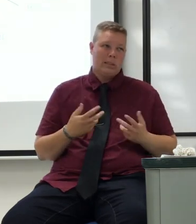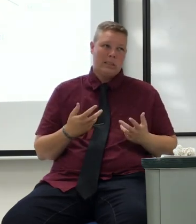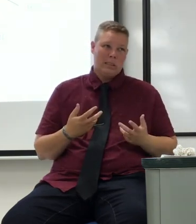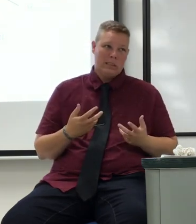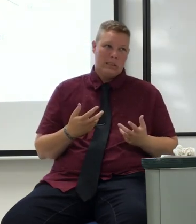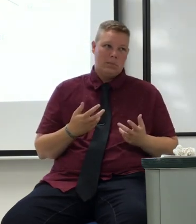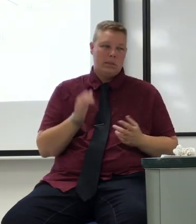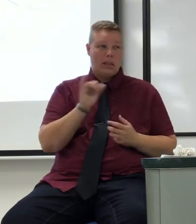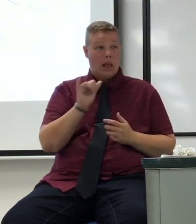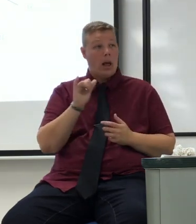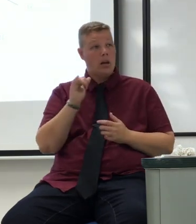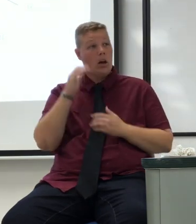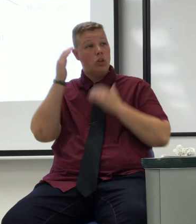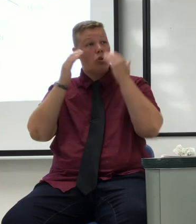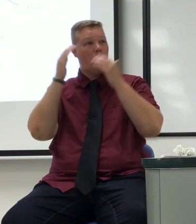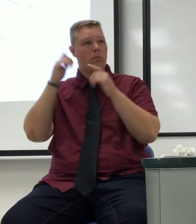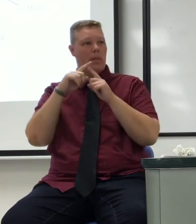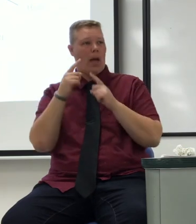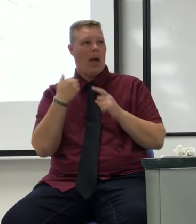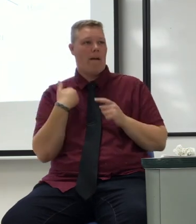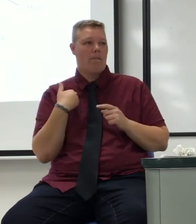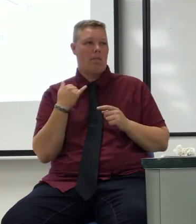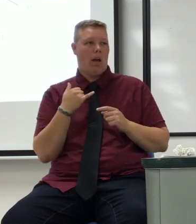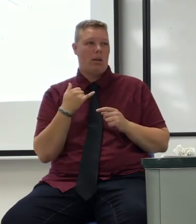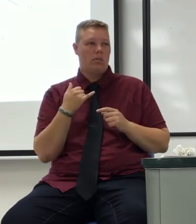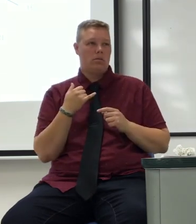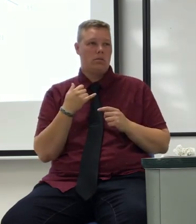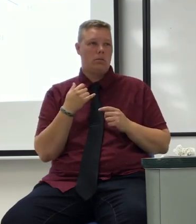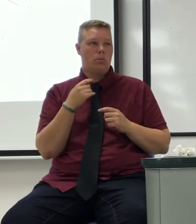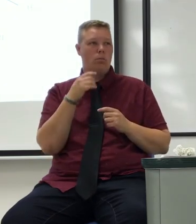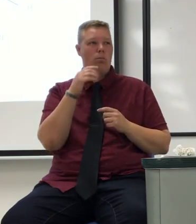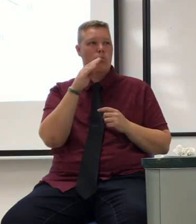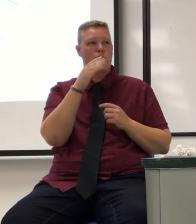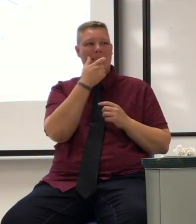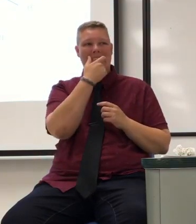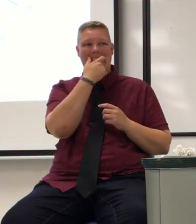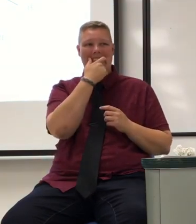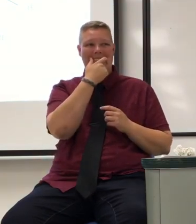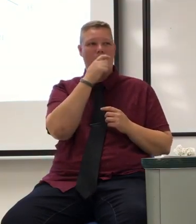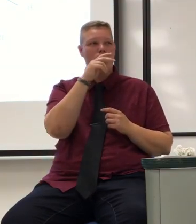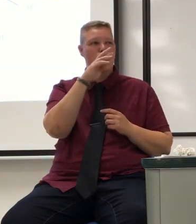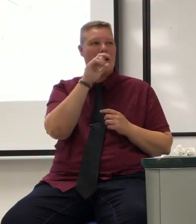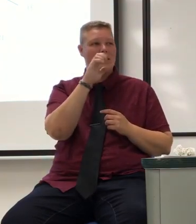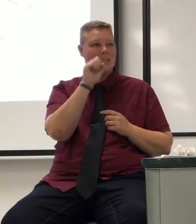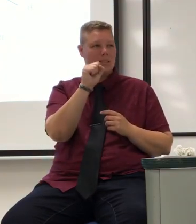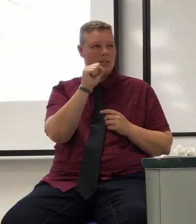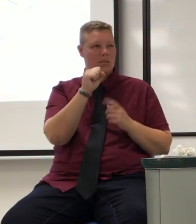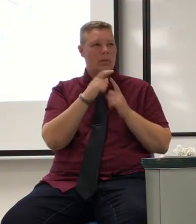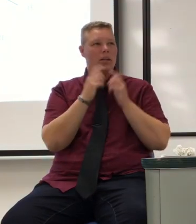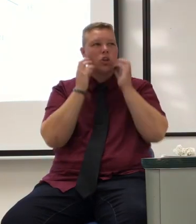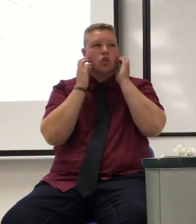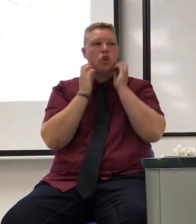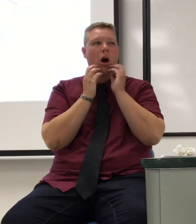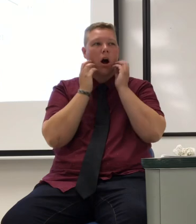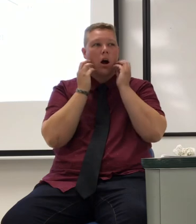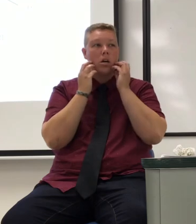But they have braces because the growth hormone makes their jaw get too big. That's kind of a sign. Why do you have